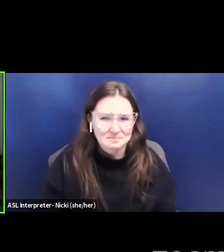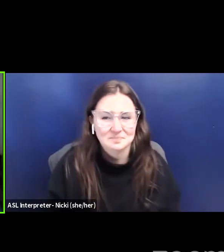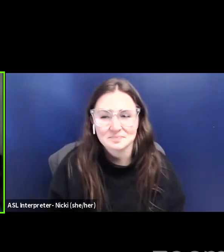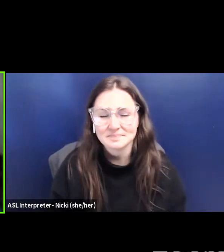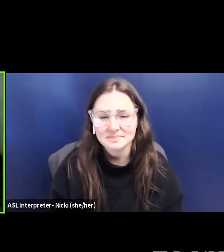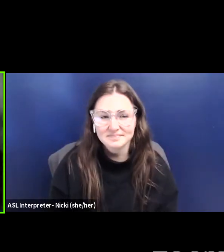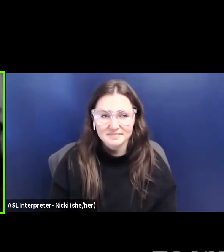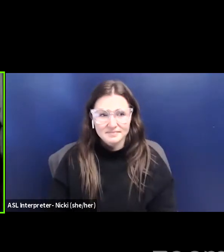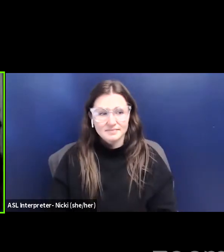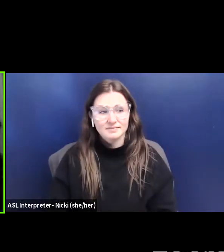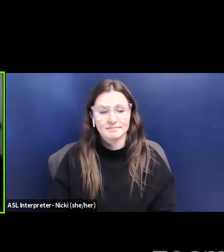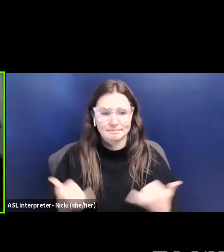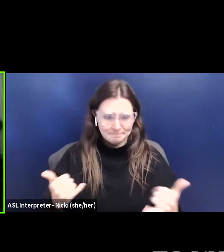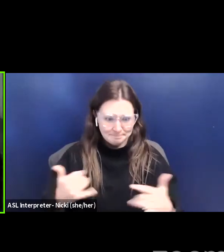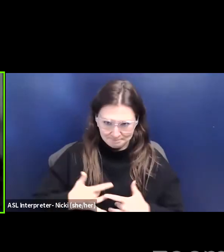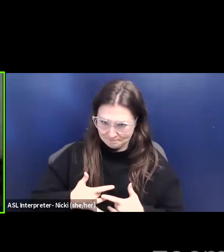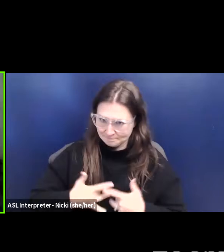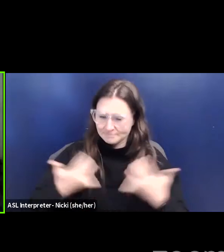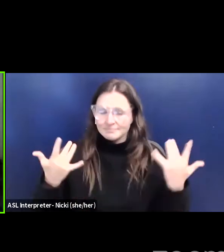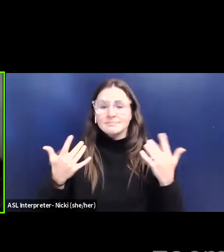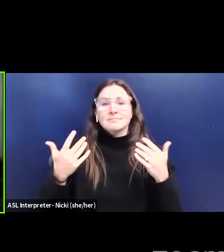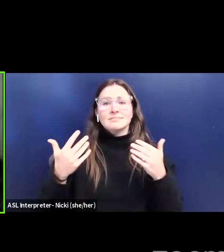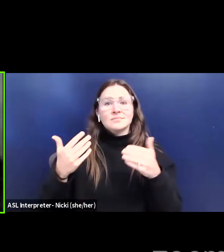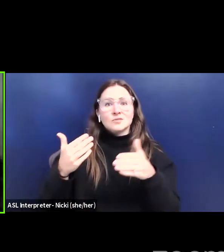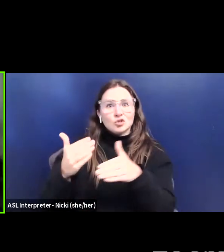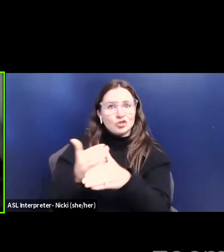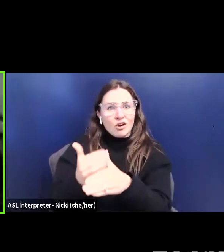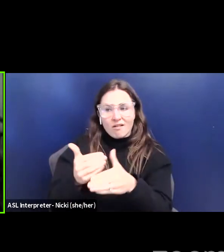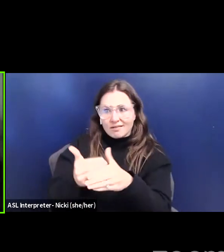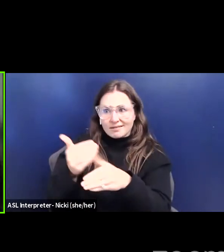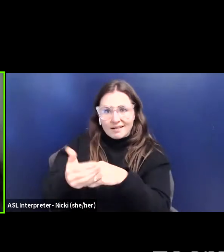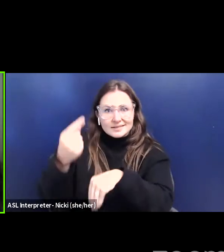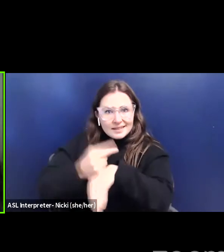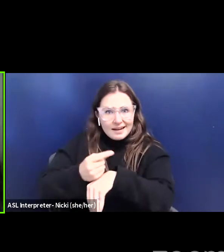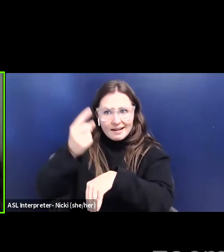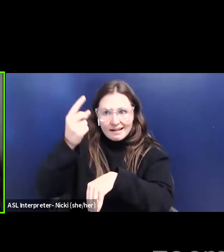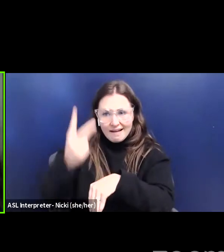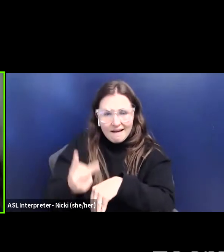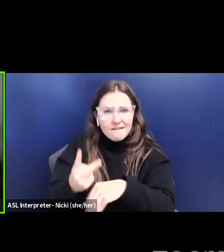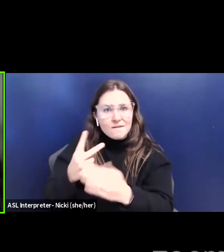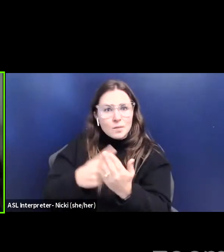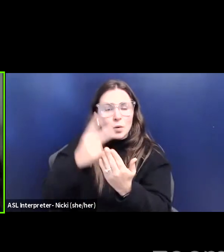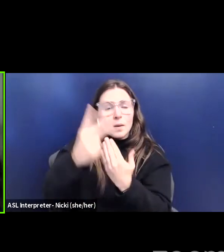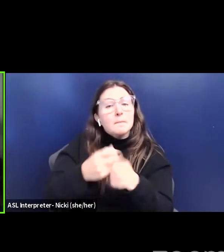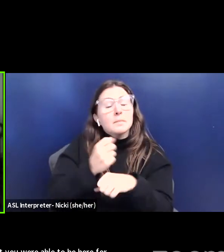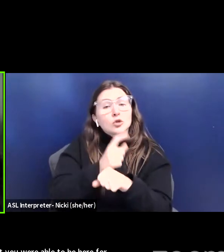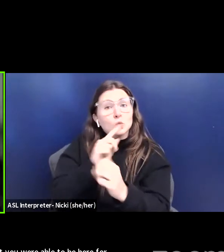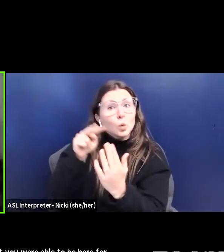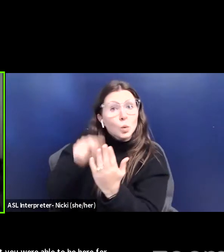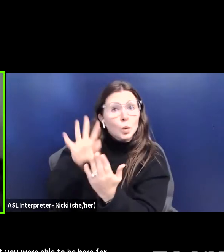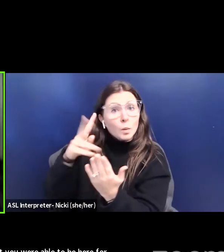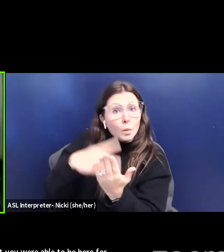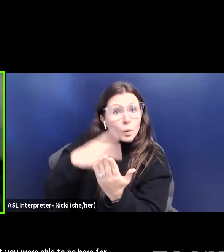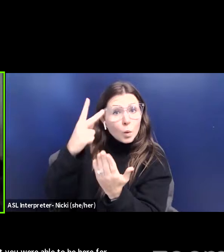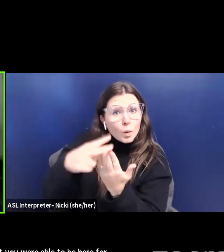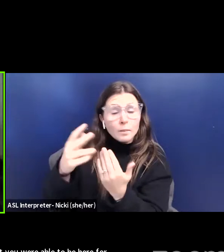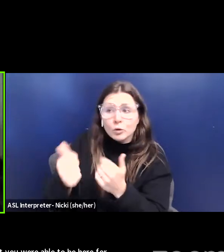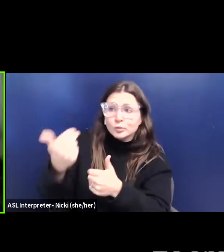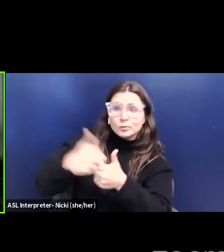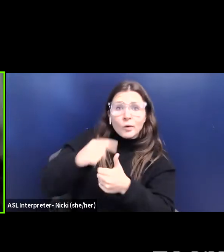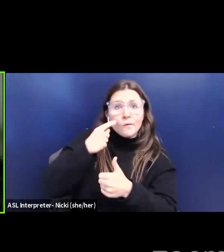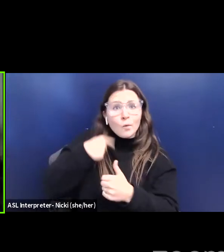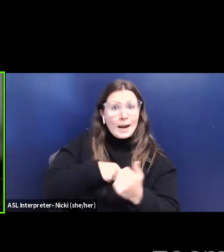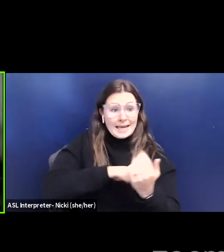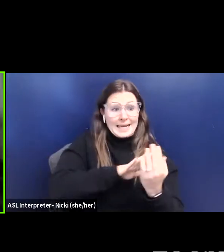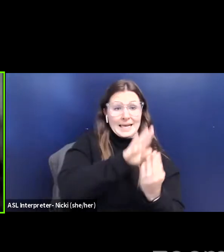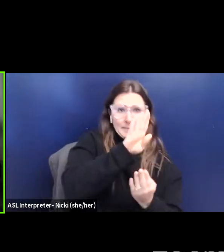We're excited to share the next day and a half of programming with you all. Please review your program. Join us for an in-person Korean resource fair and